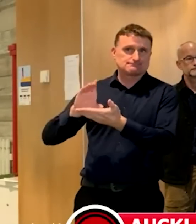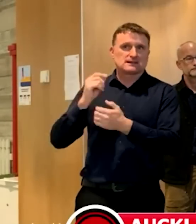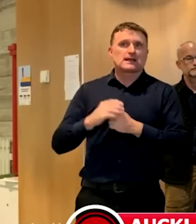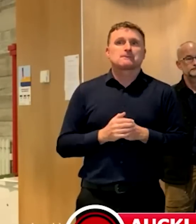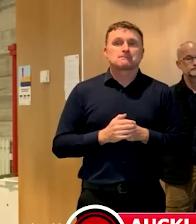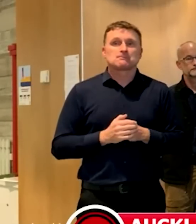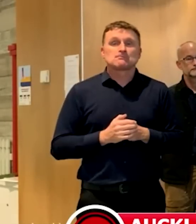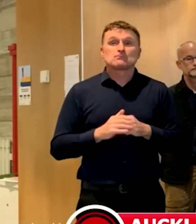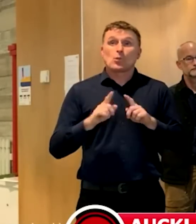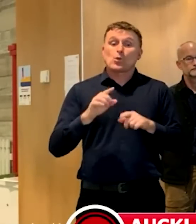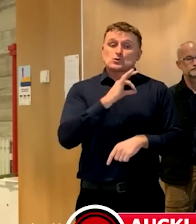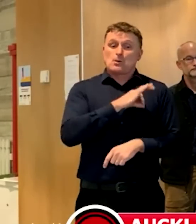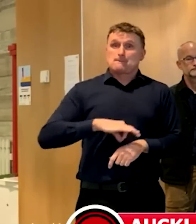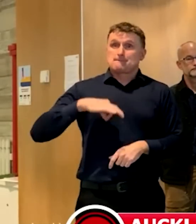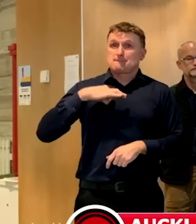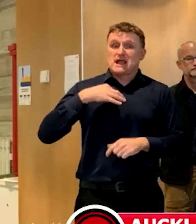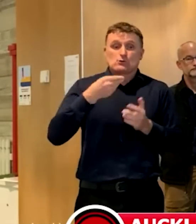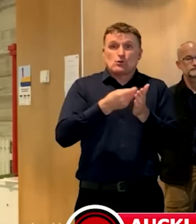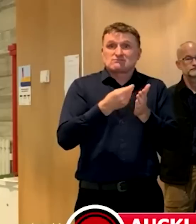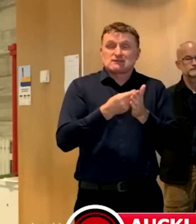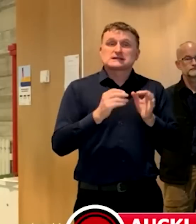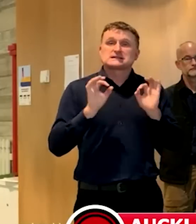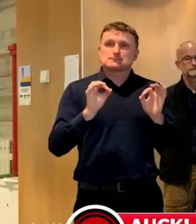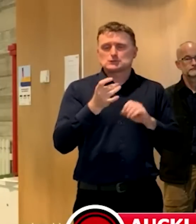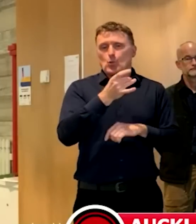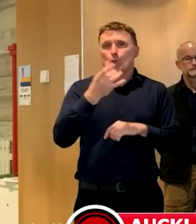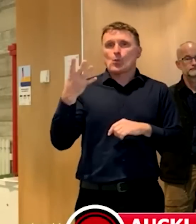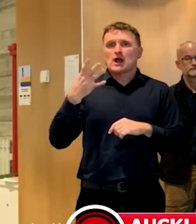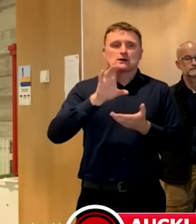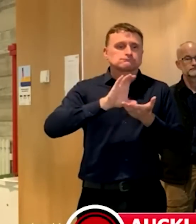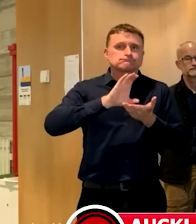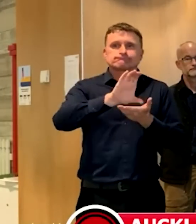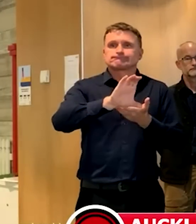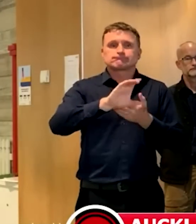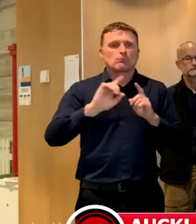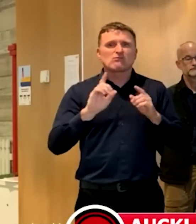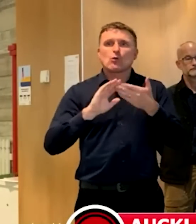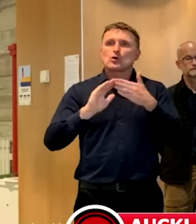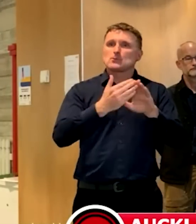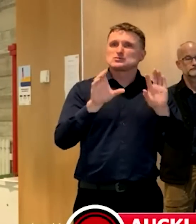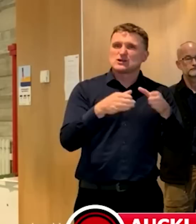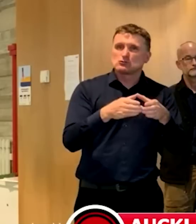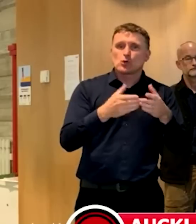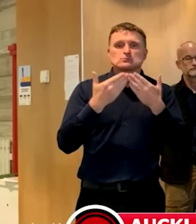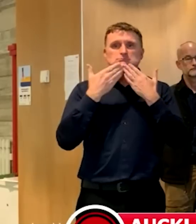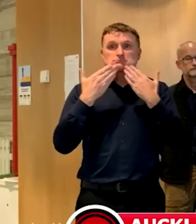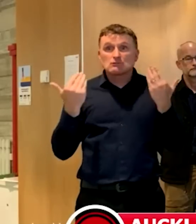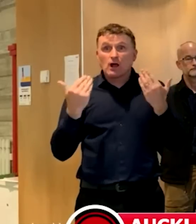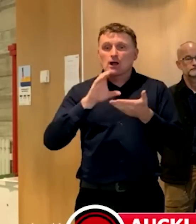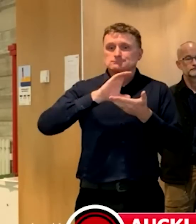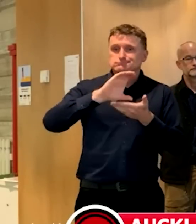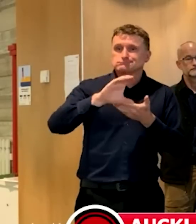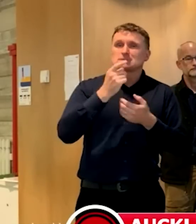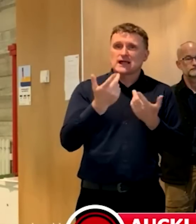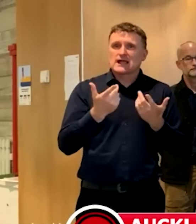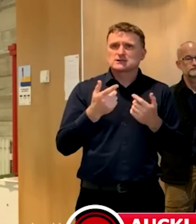Relief Fund provides one-off financial support to individuals, community groups and marae in Auckland who have been affected by the January 2023 Auckland